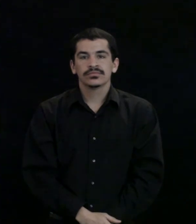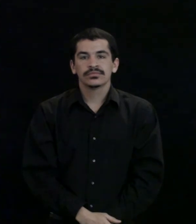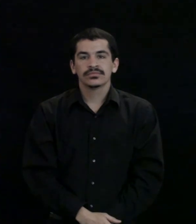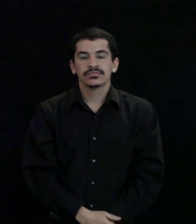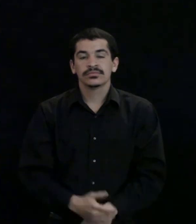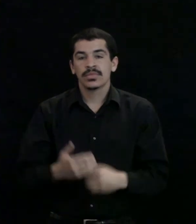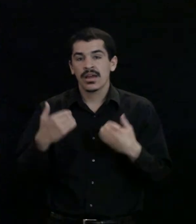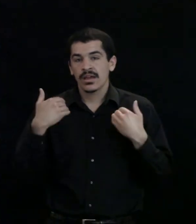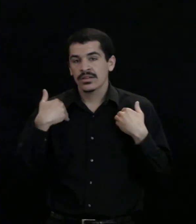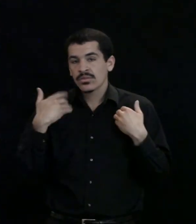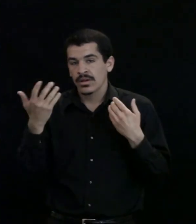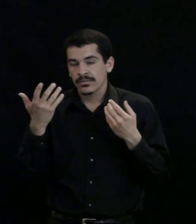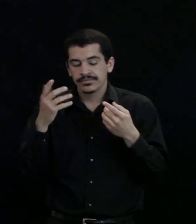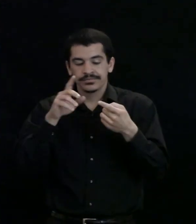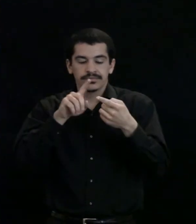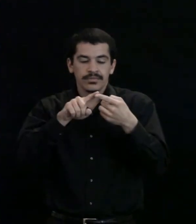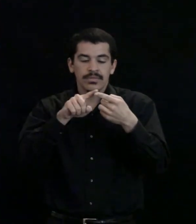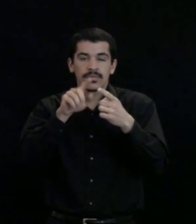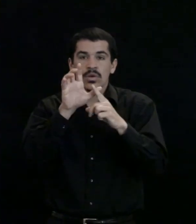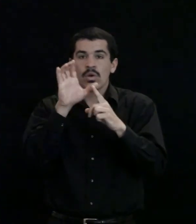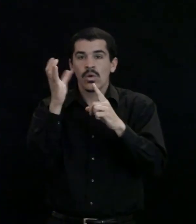Cultural, social,